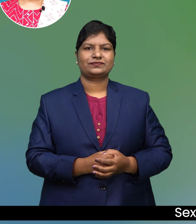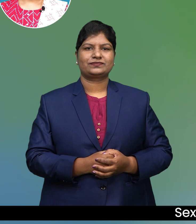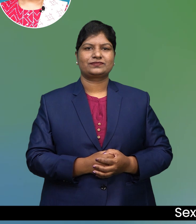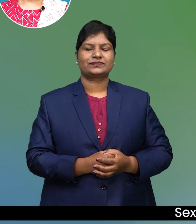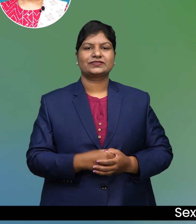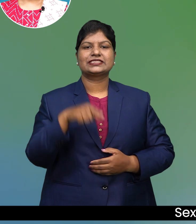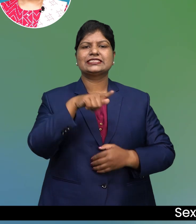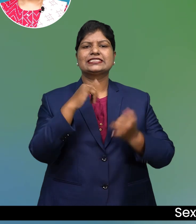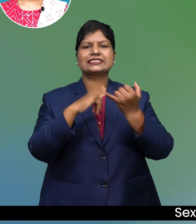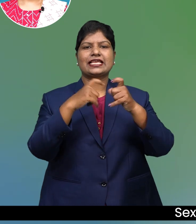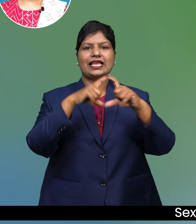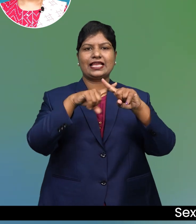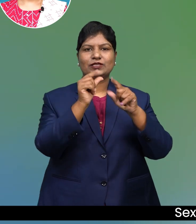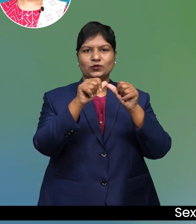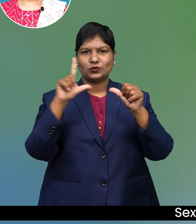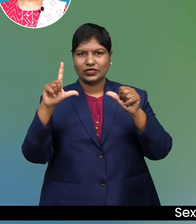sexual reproduction.